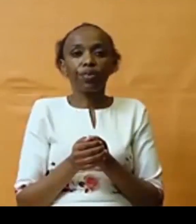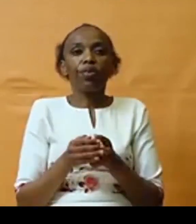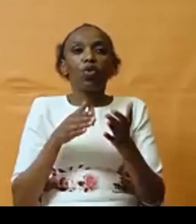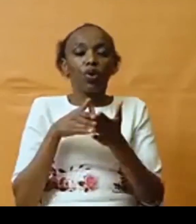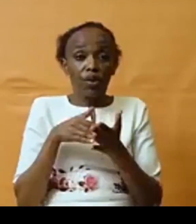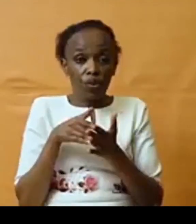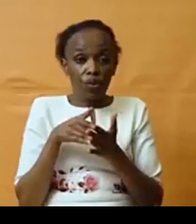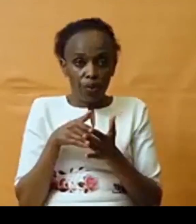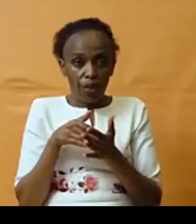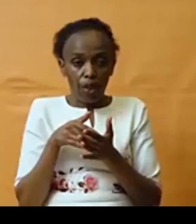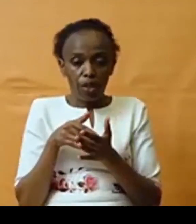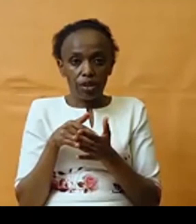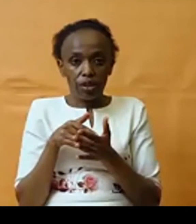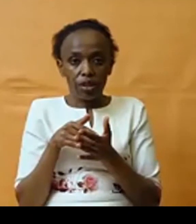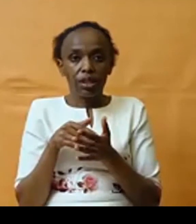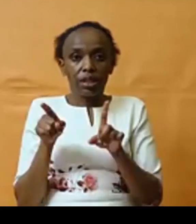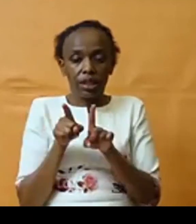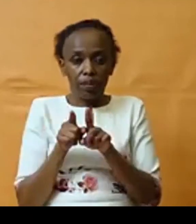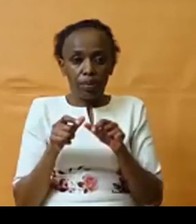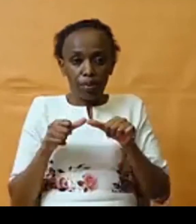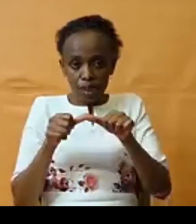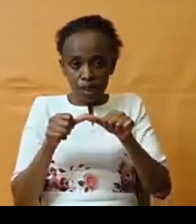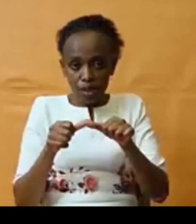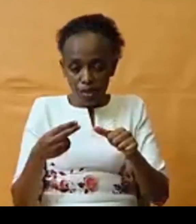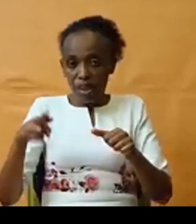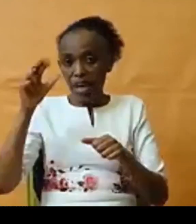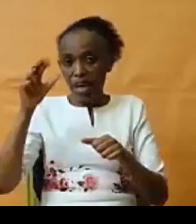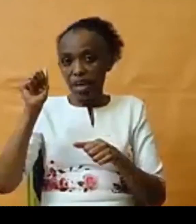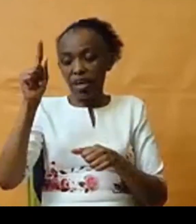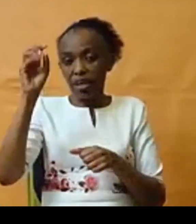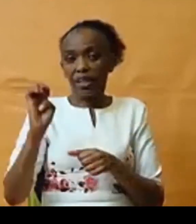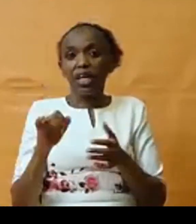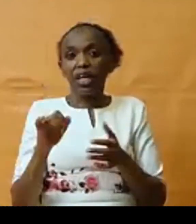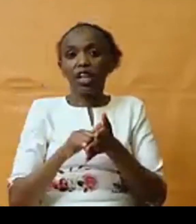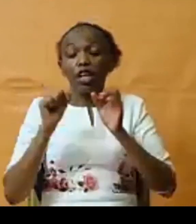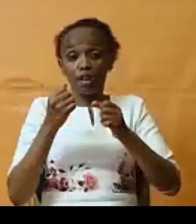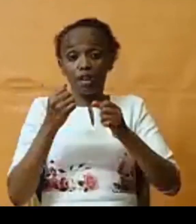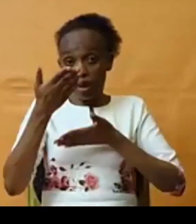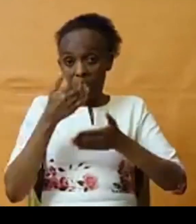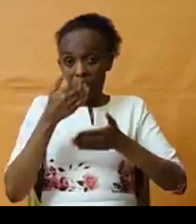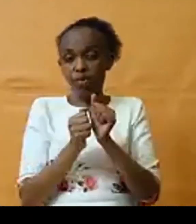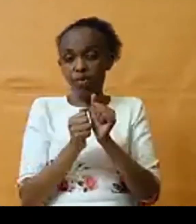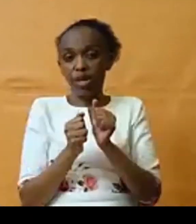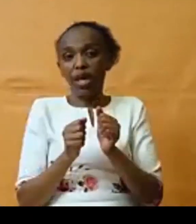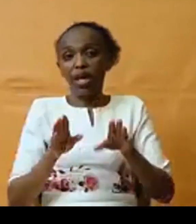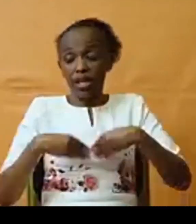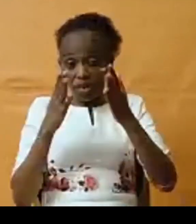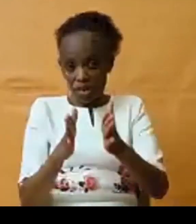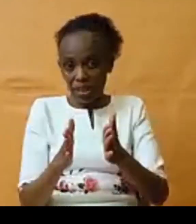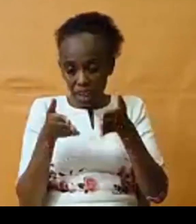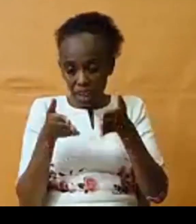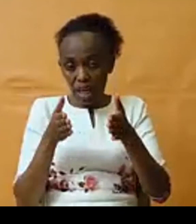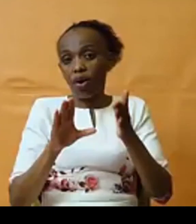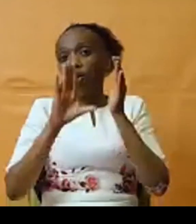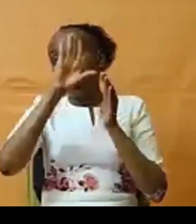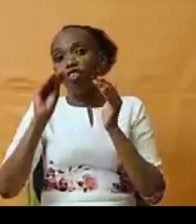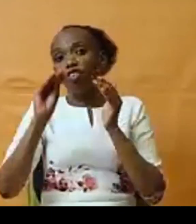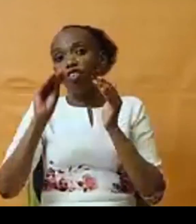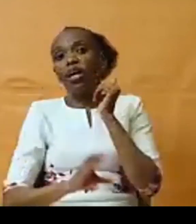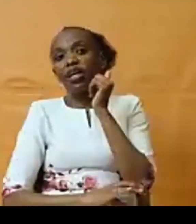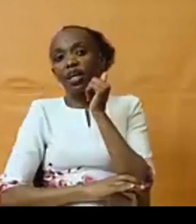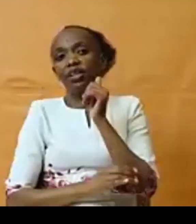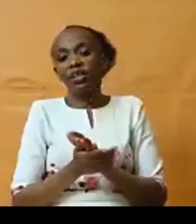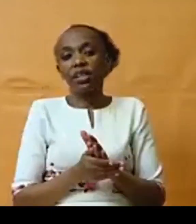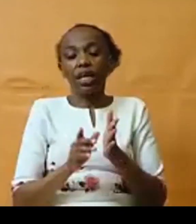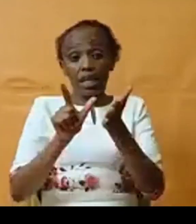vulnerable to high interest rates and such persistence of the high rates that they can engage with lenders. Therefore, African countries'